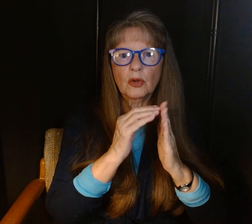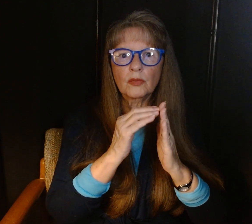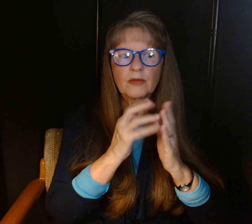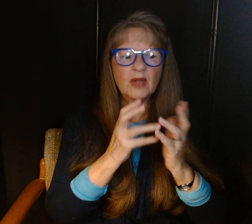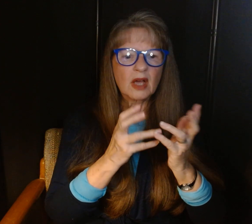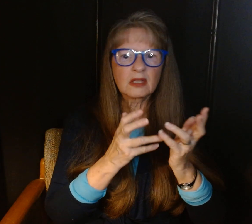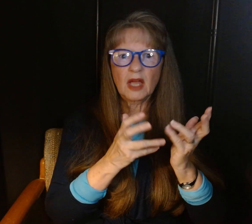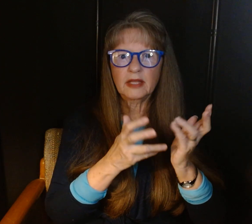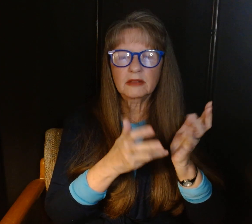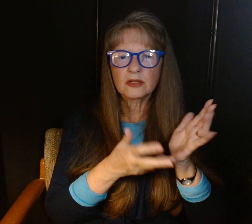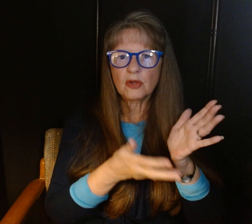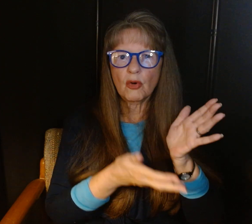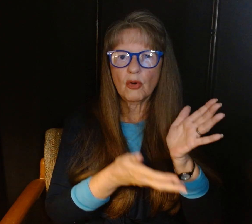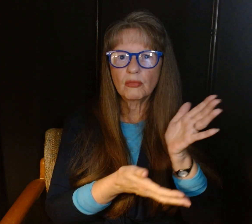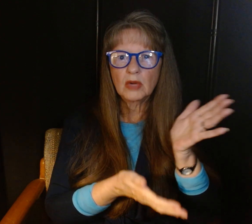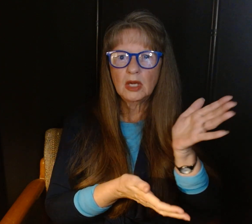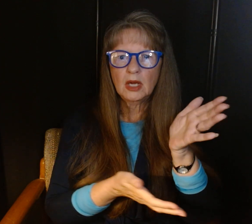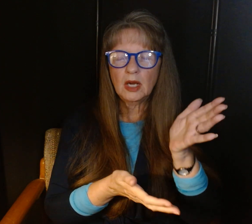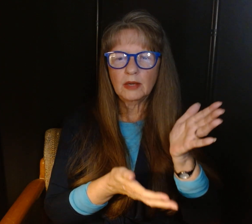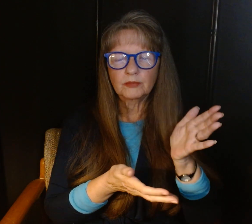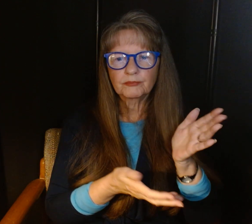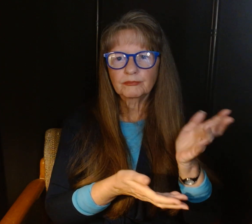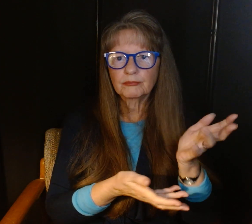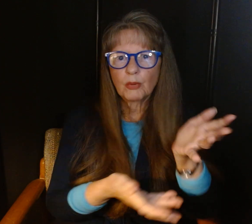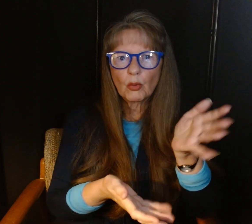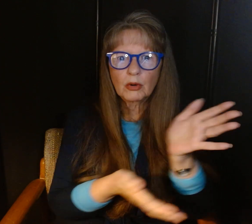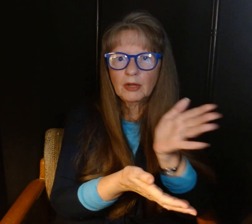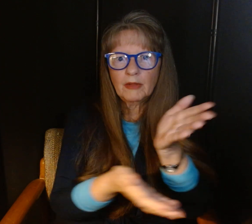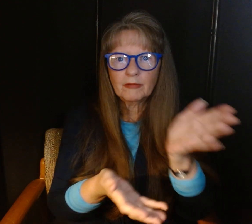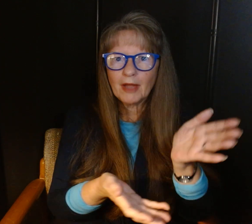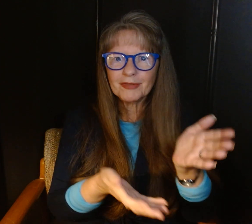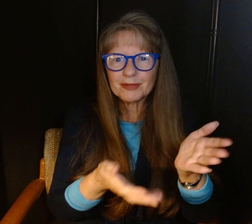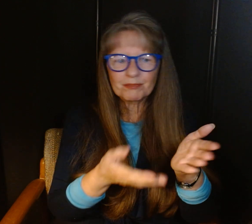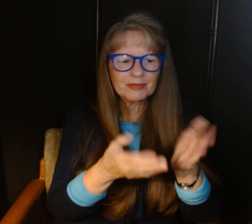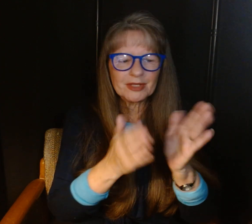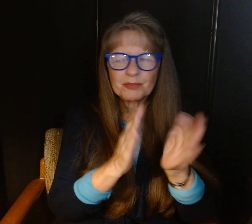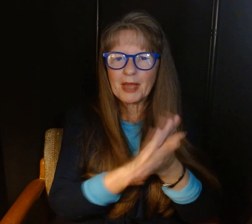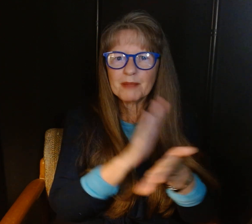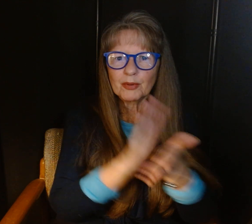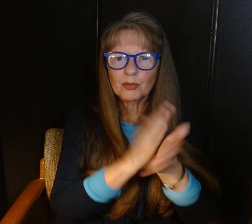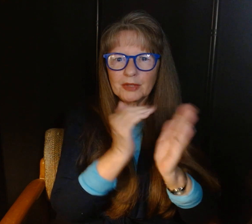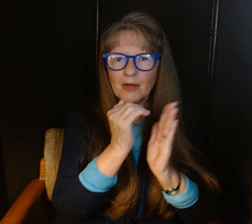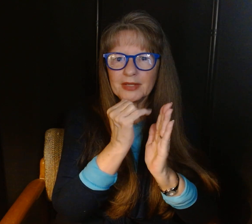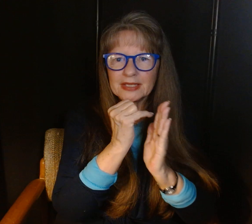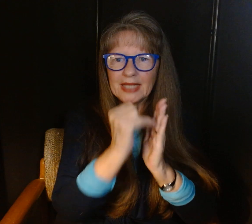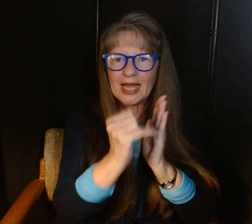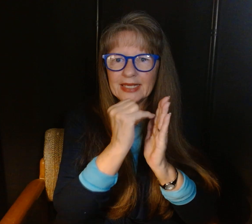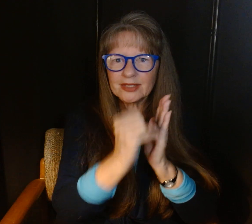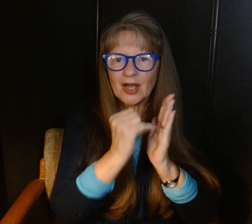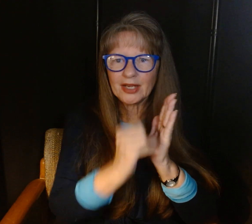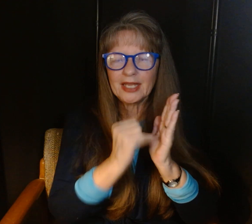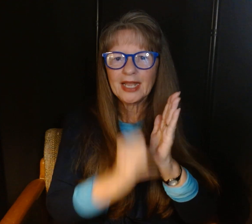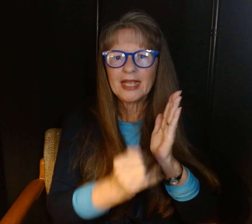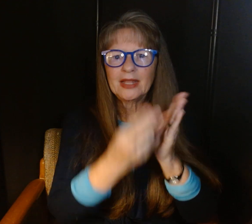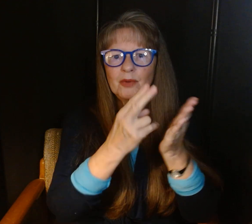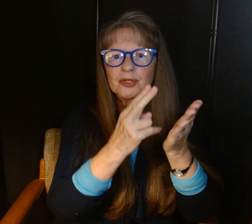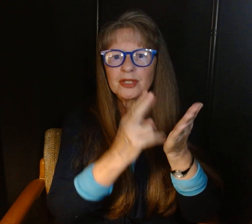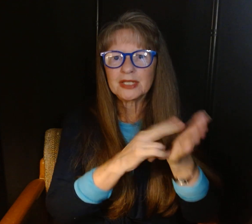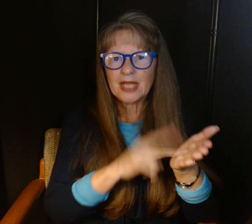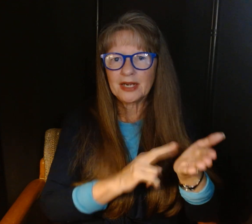they've got like this whole board, and they've got this paper with all these lines on it, and they want you to sign up